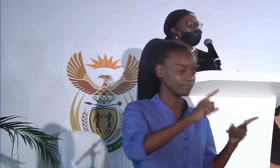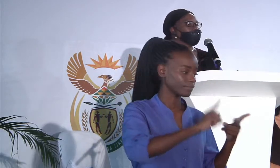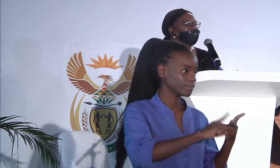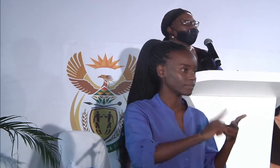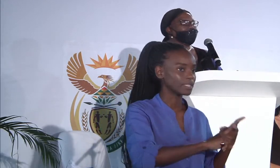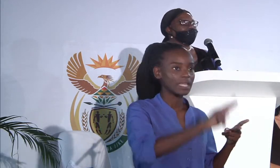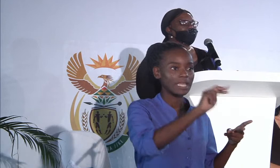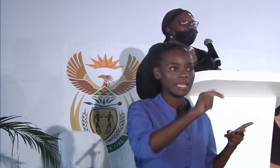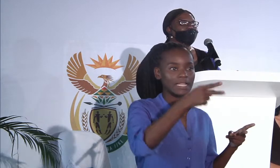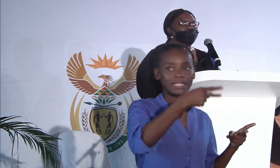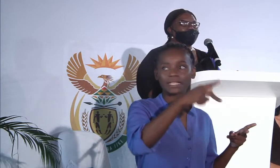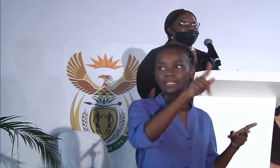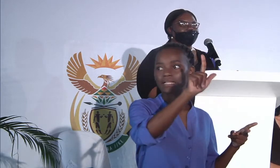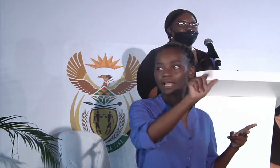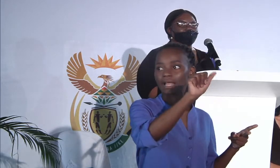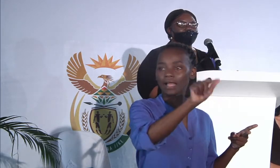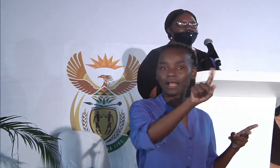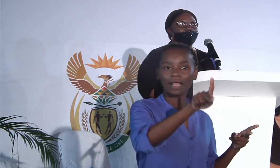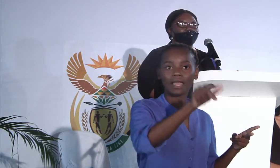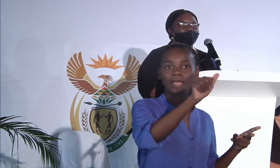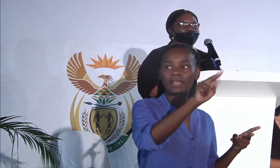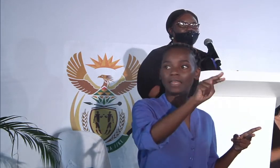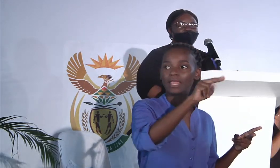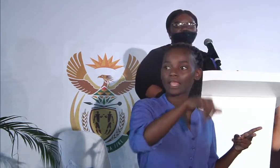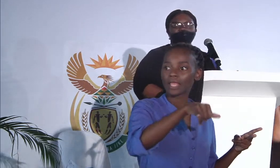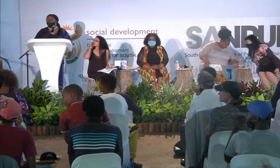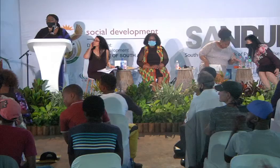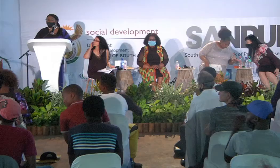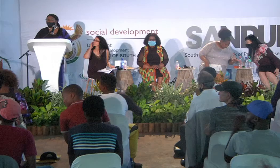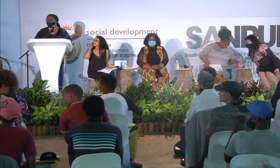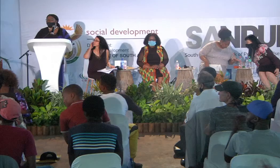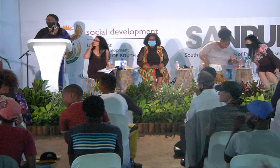Umthobisi and Nhlakanipho, are you there?